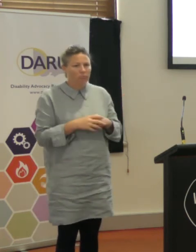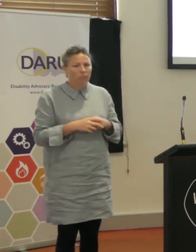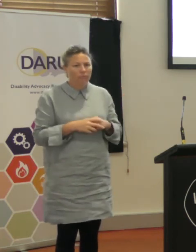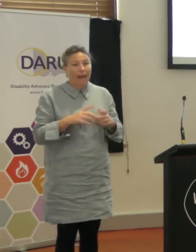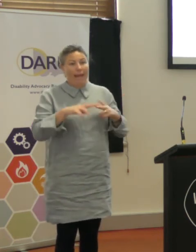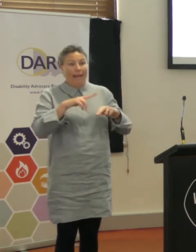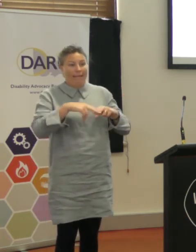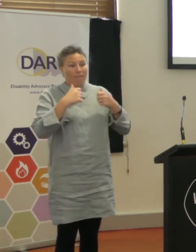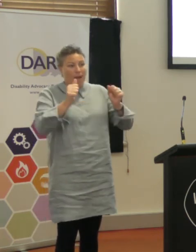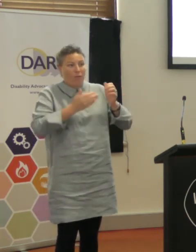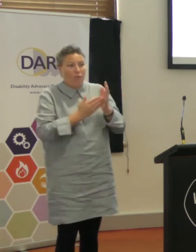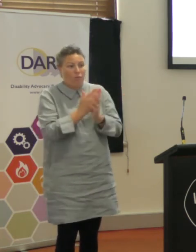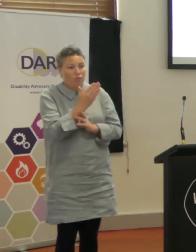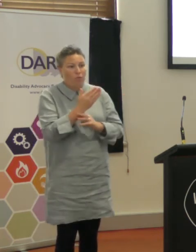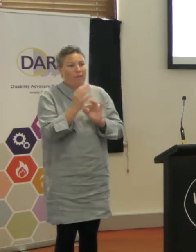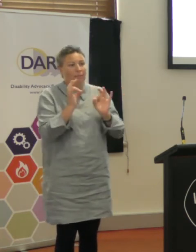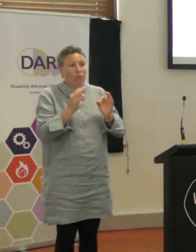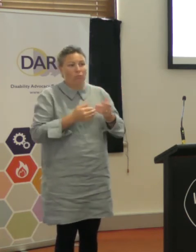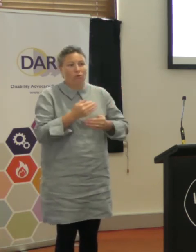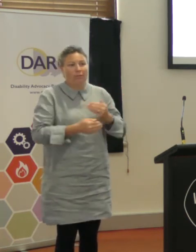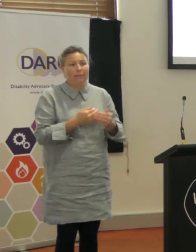successful. Thank you.